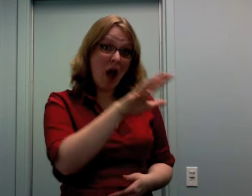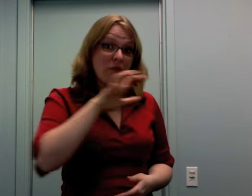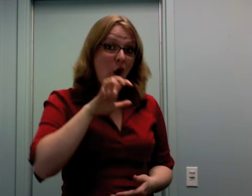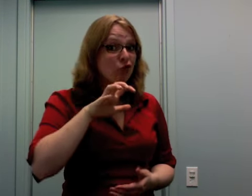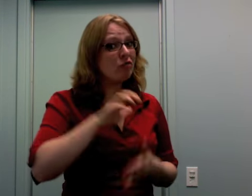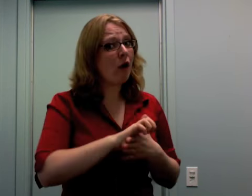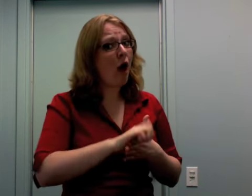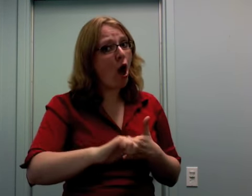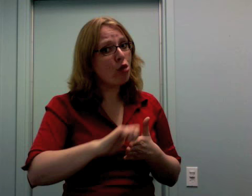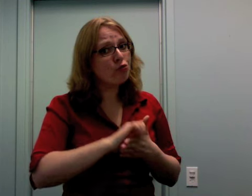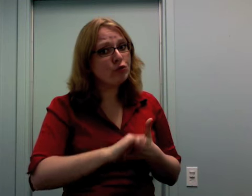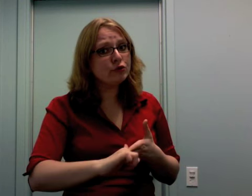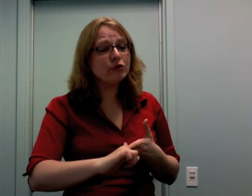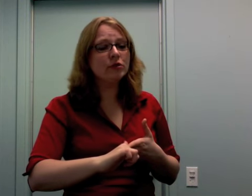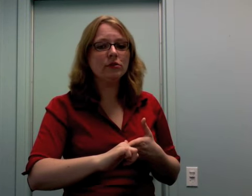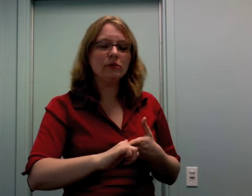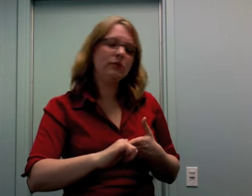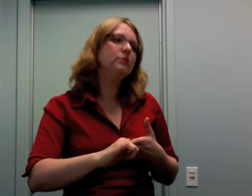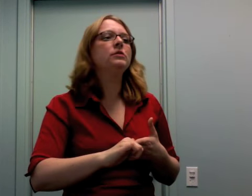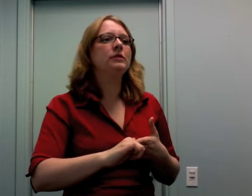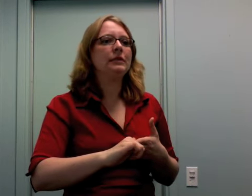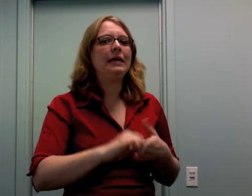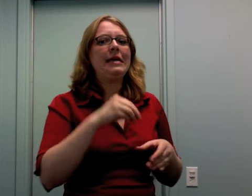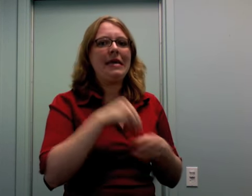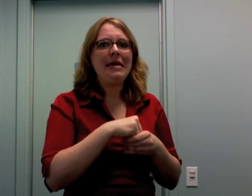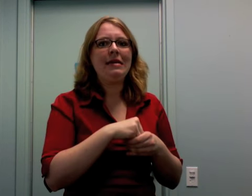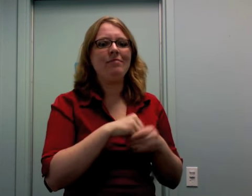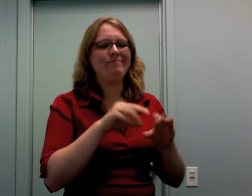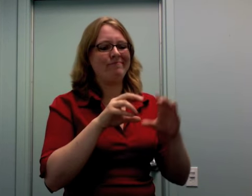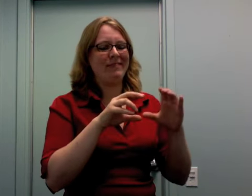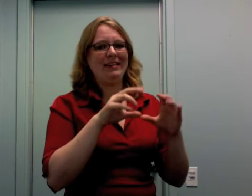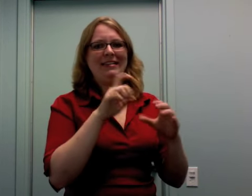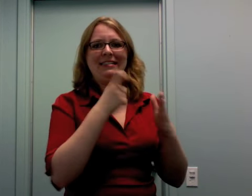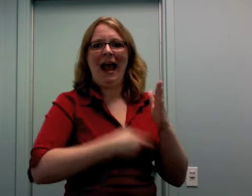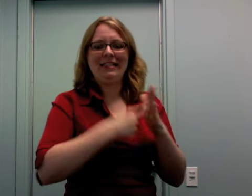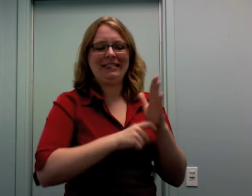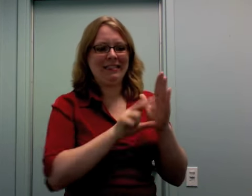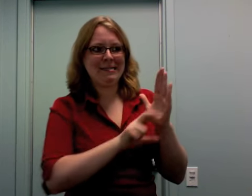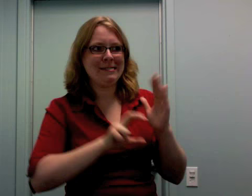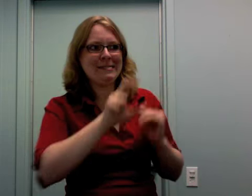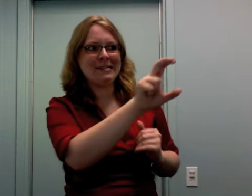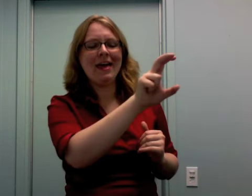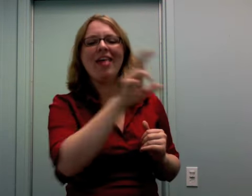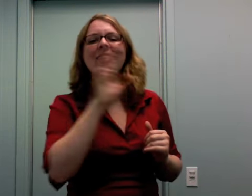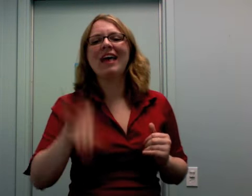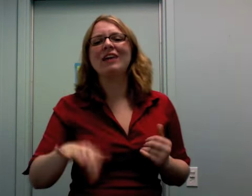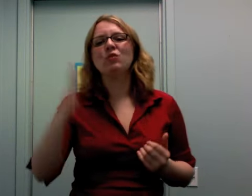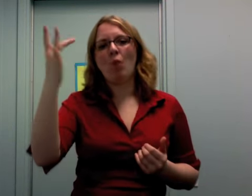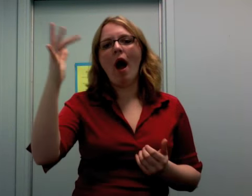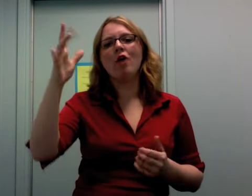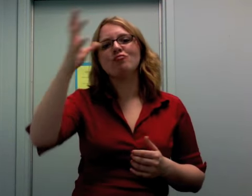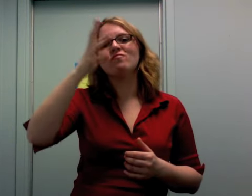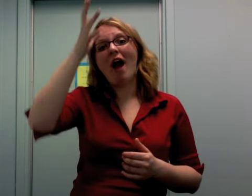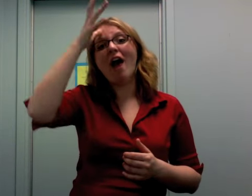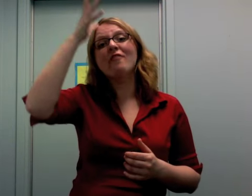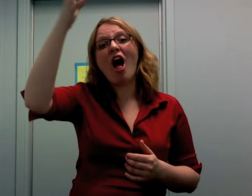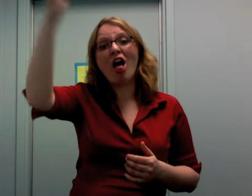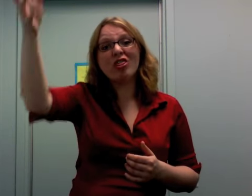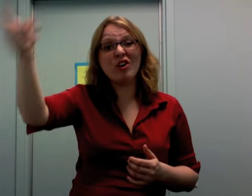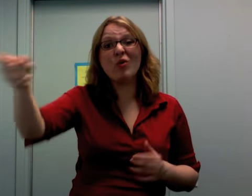$500 in back taxes. That's why Grandfather was so sick. Little Willie doesn't know what he's